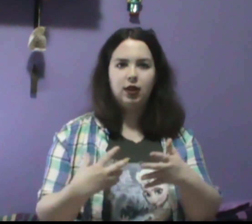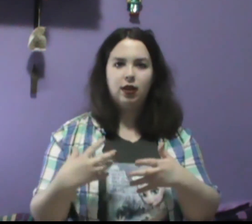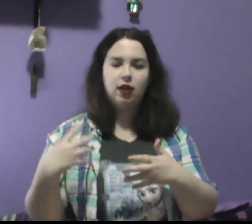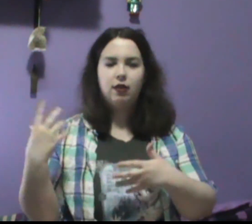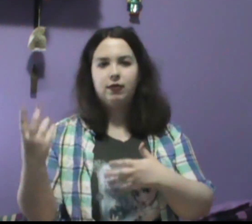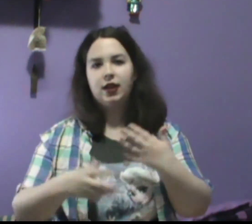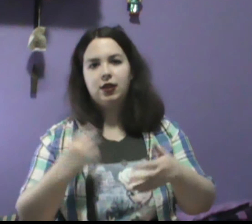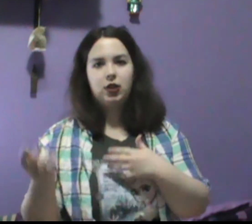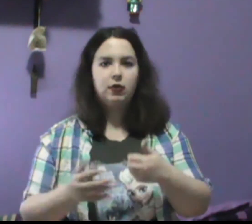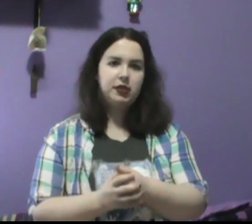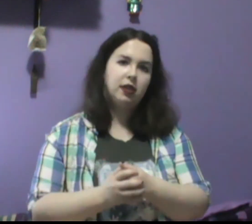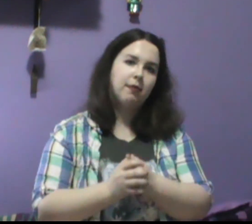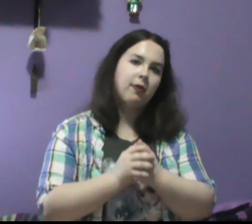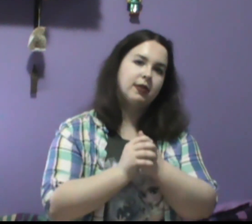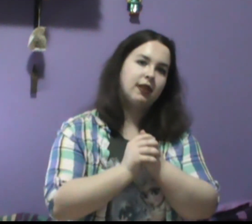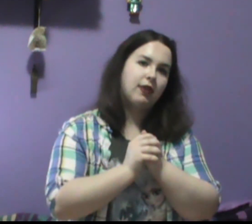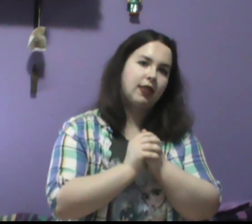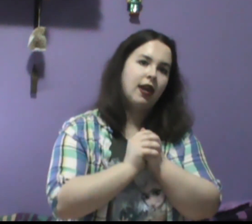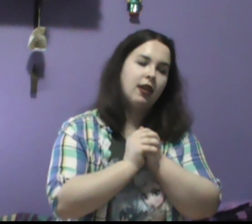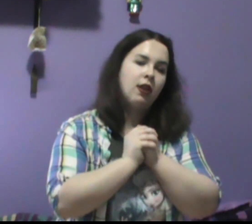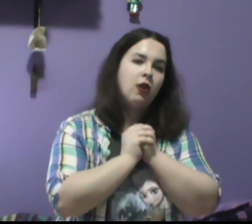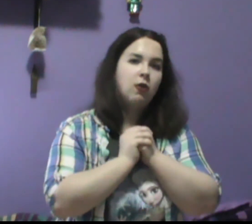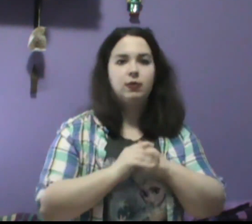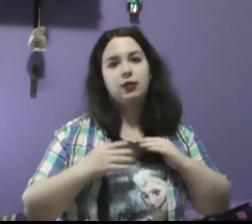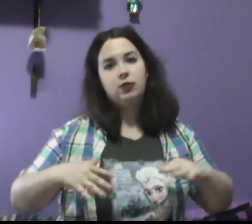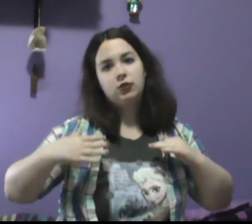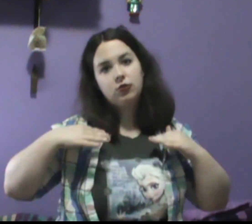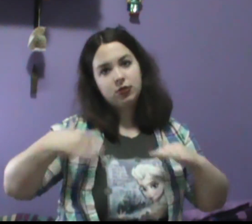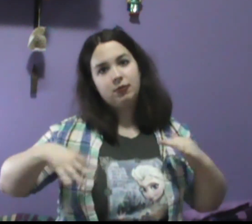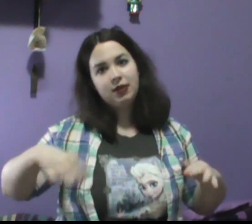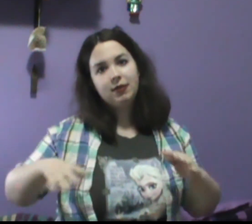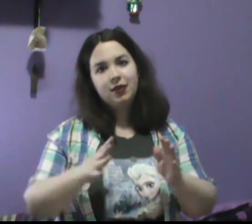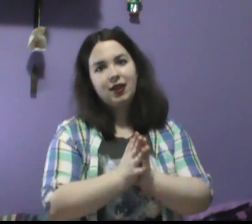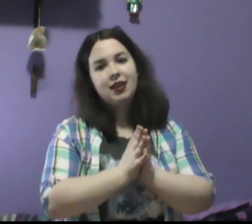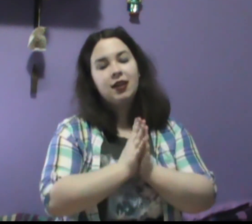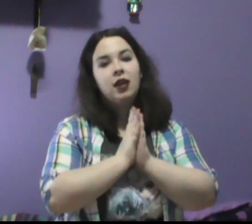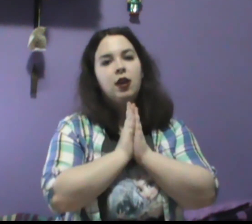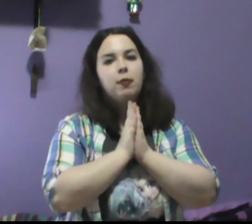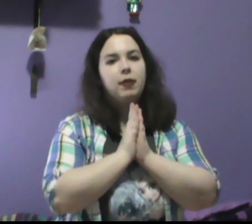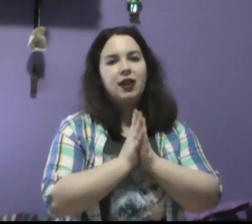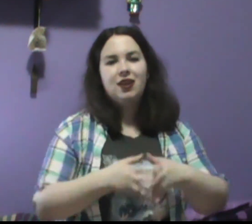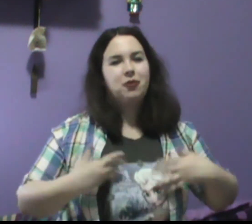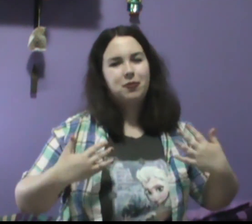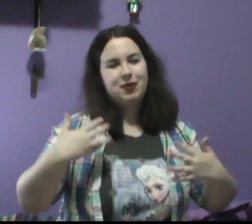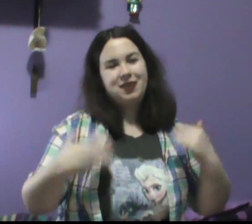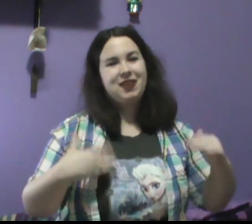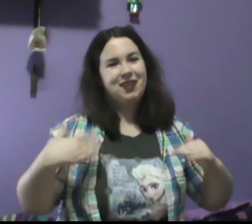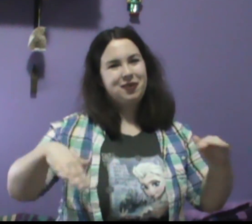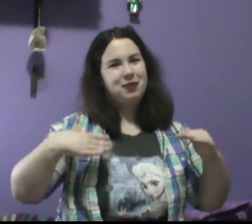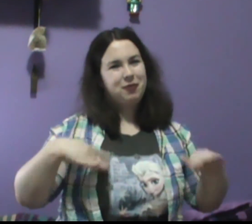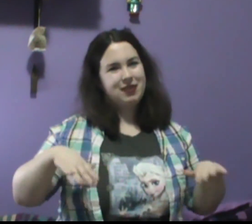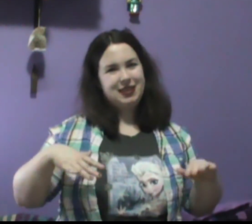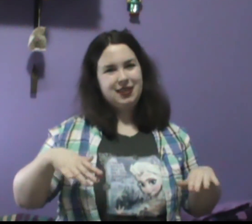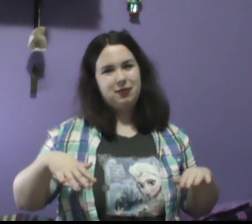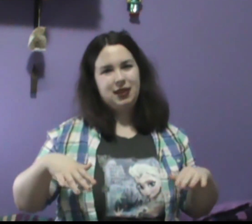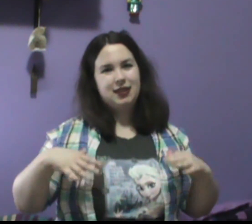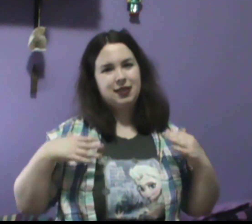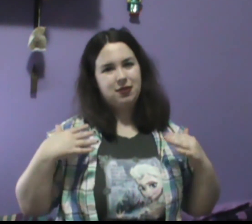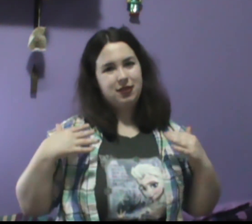story of getting to know each other more and stuff like that was also just really, really great. But I don't really want to go into more detail with that because, like I